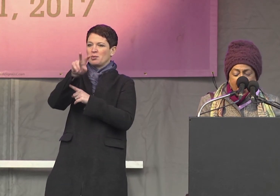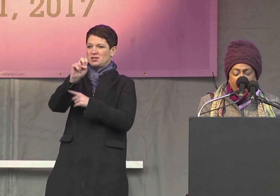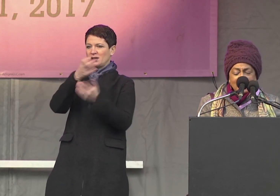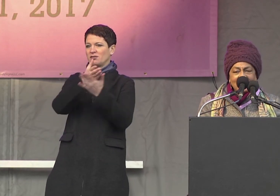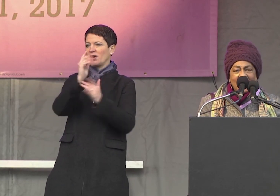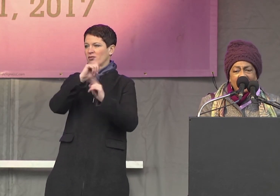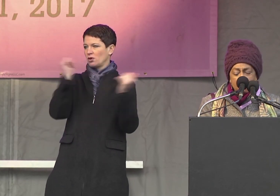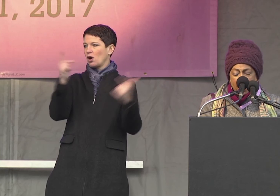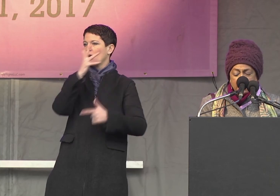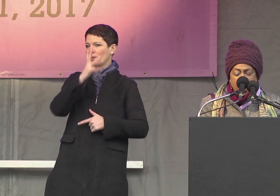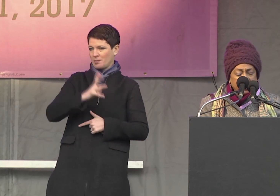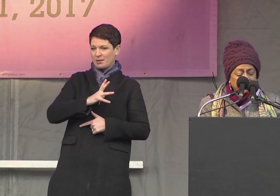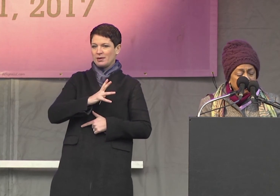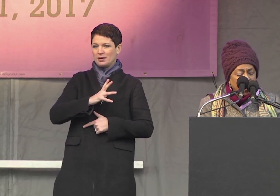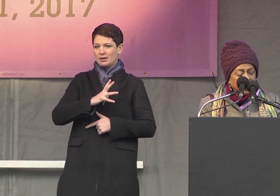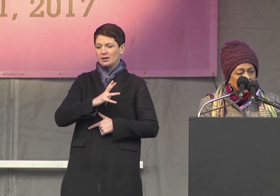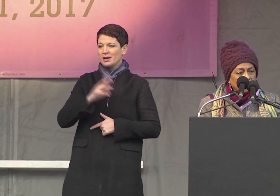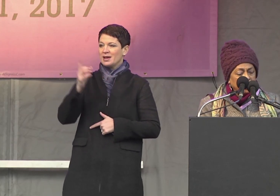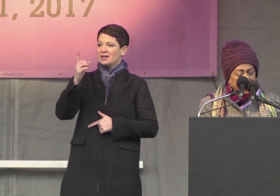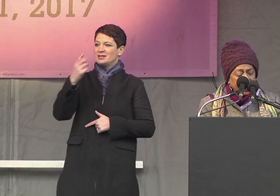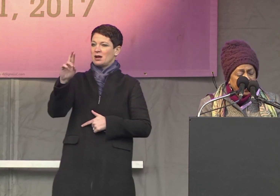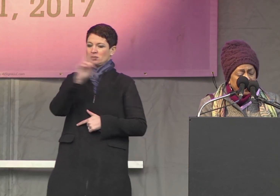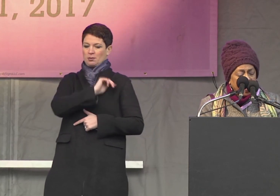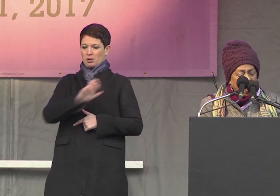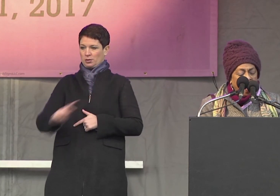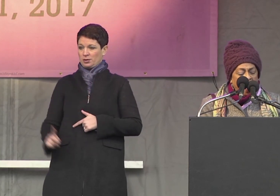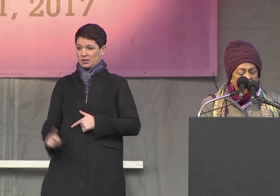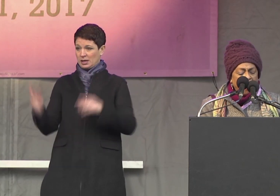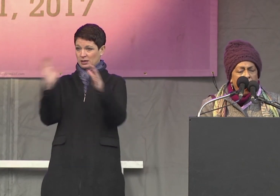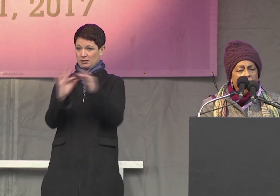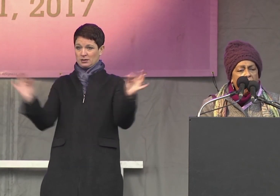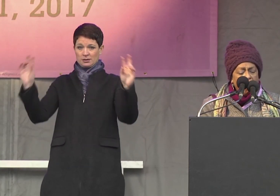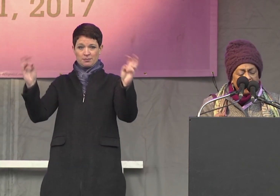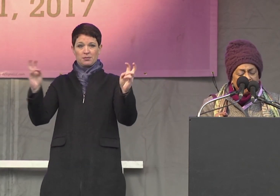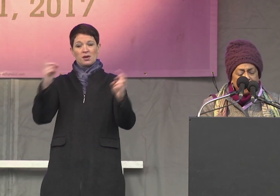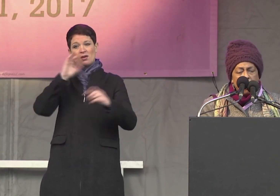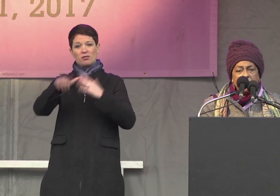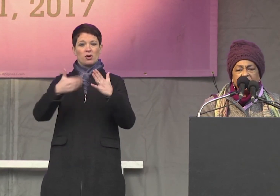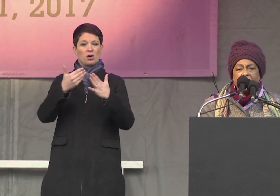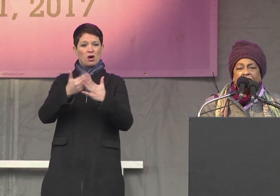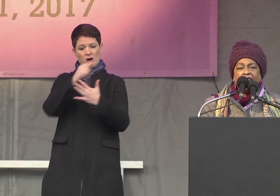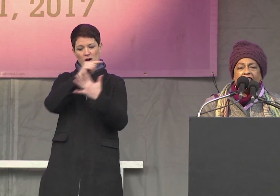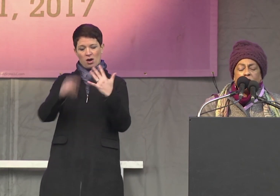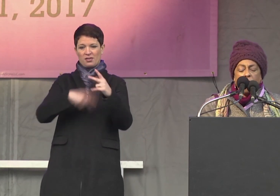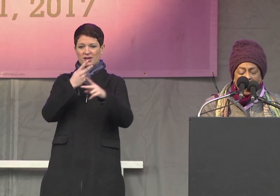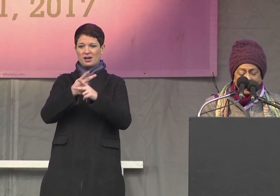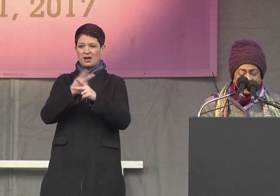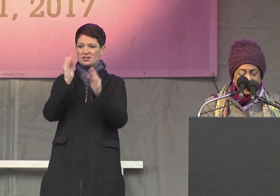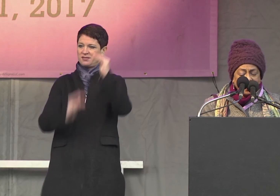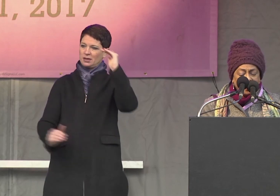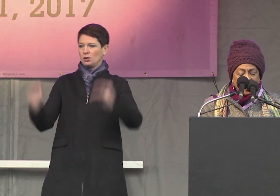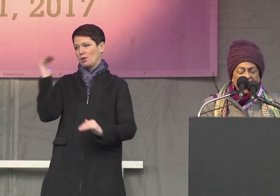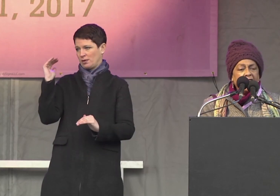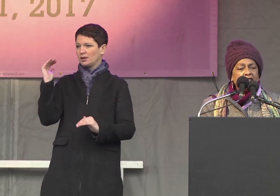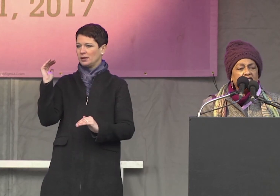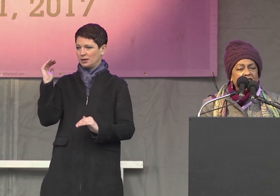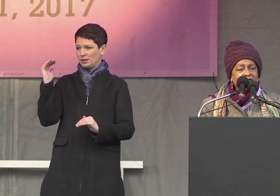rights. As stated by Dr. Martin Luther King, of all the forms of